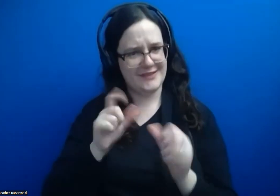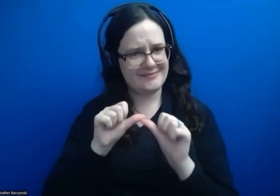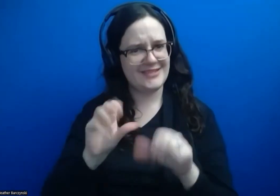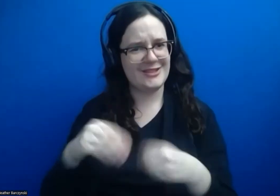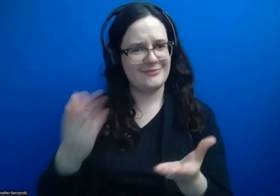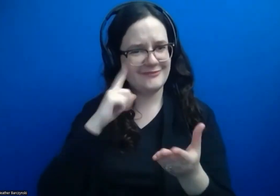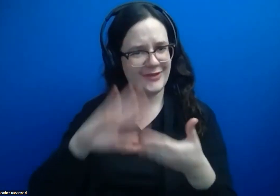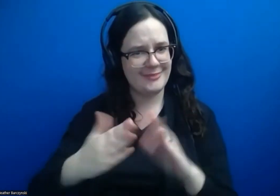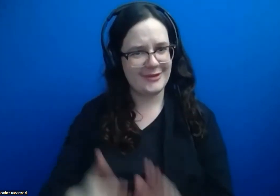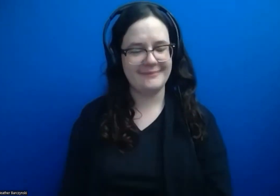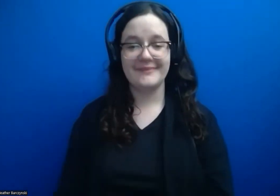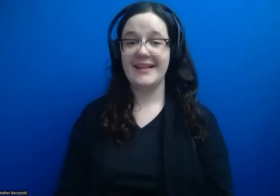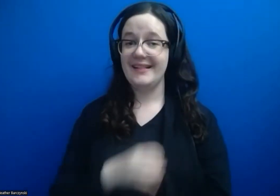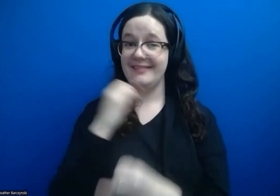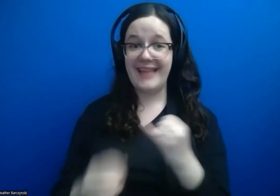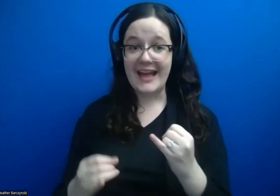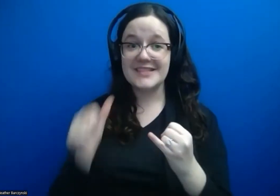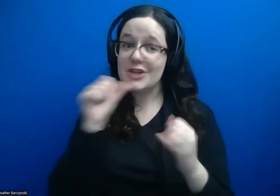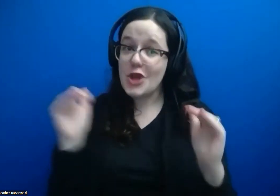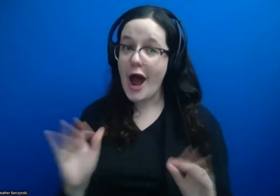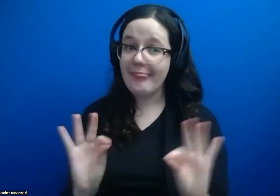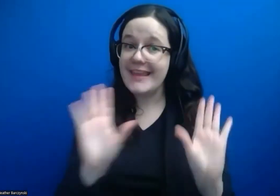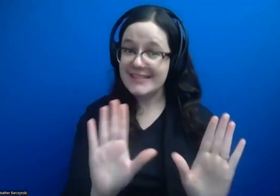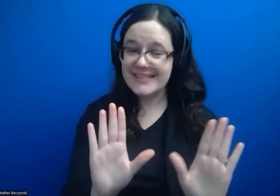And last but certainly not least, bringing up the train, Steve.